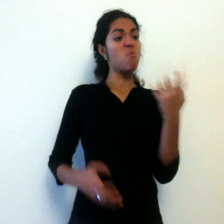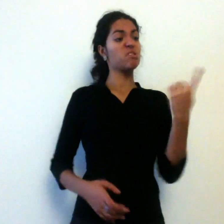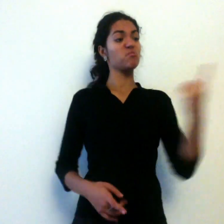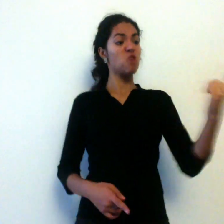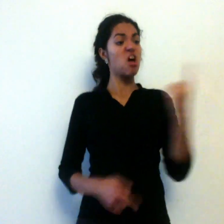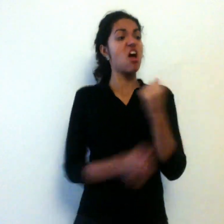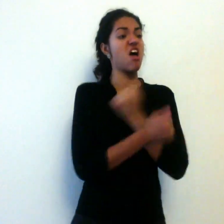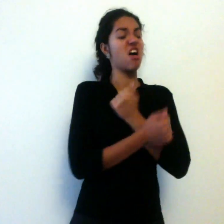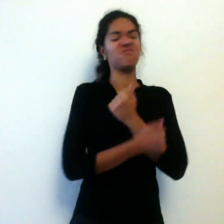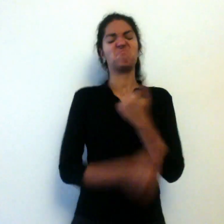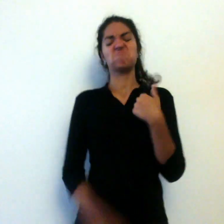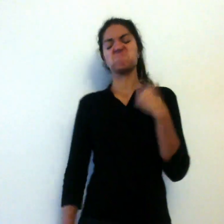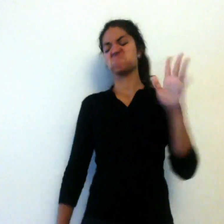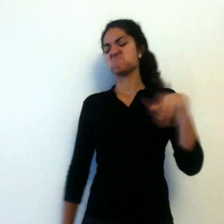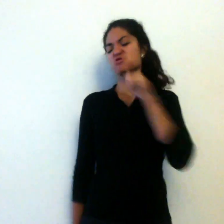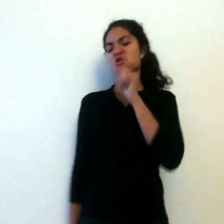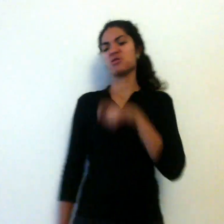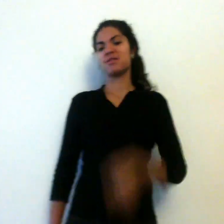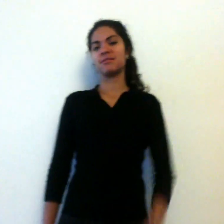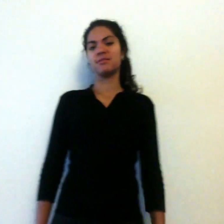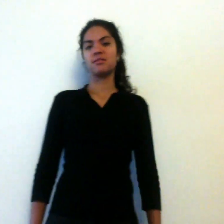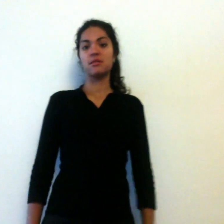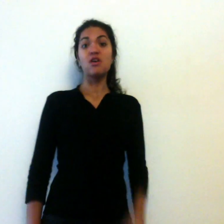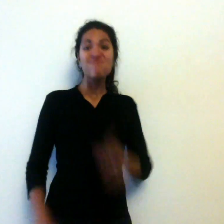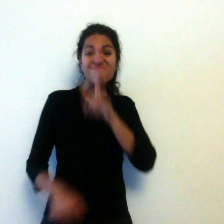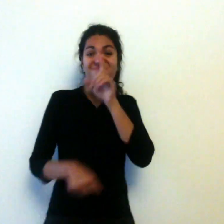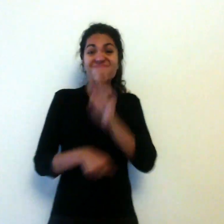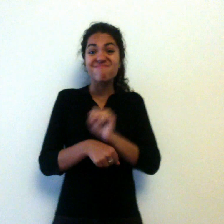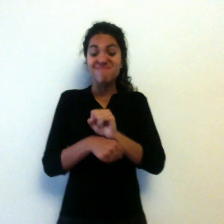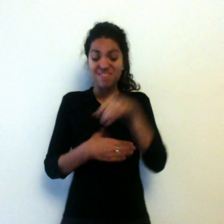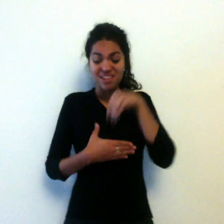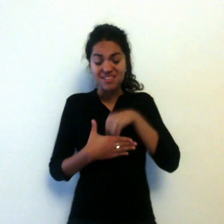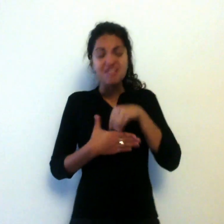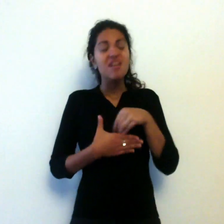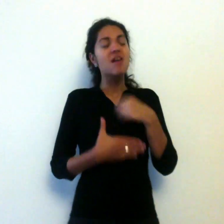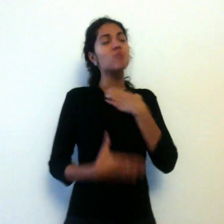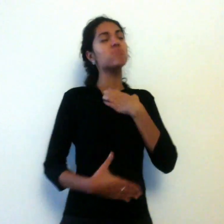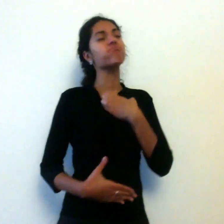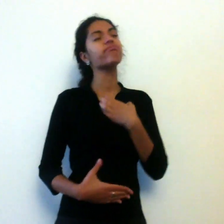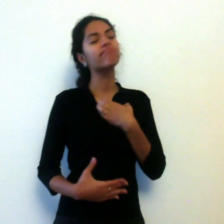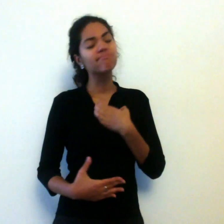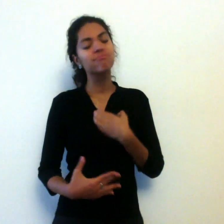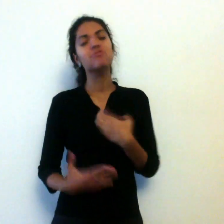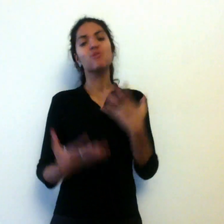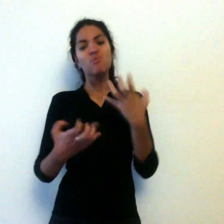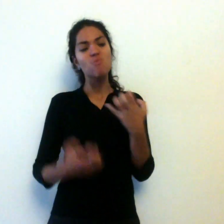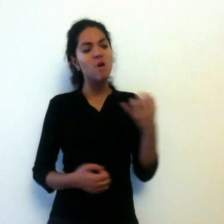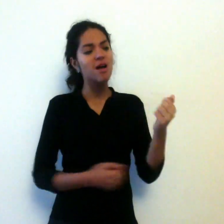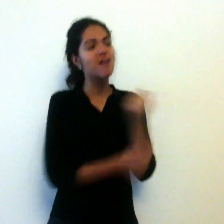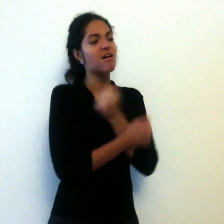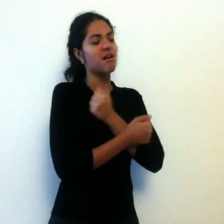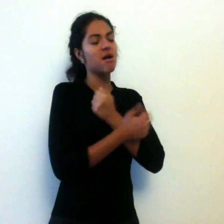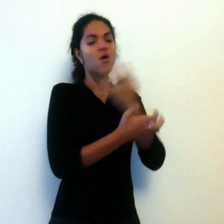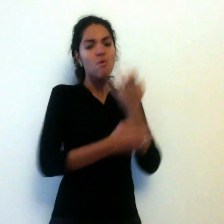us, that we long to hear the words, I love you. And right from the time we are children, we